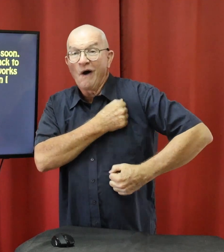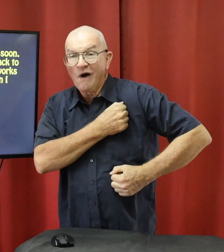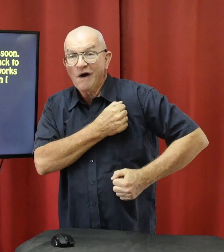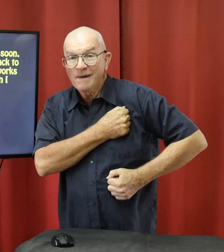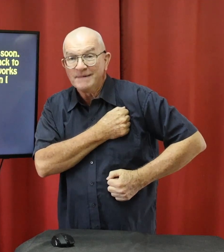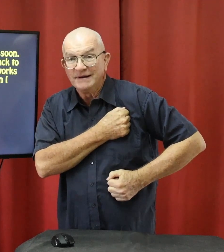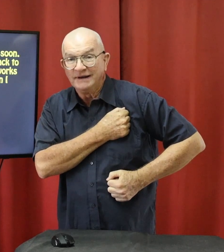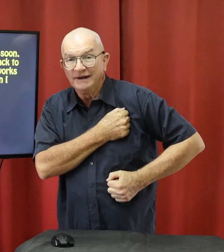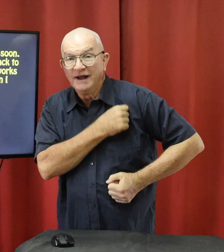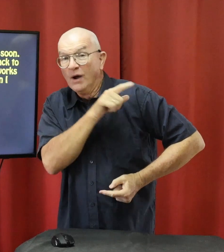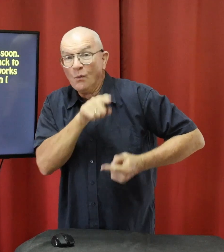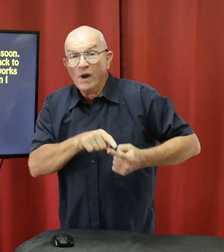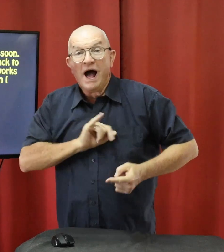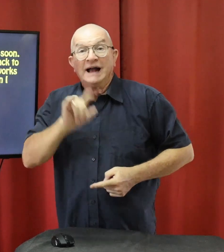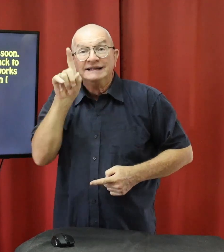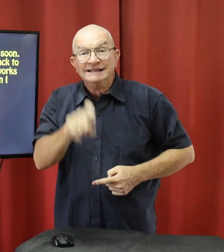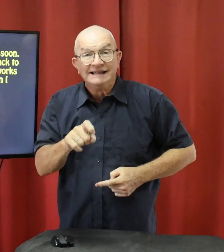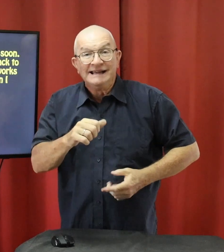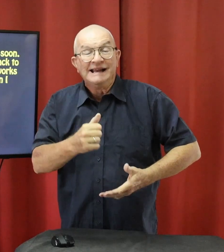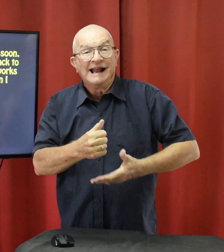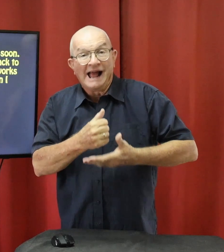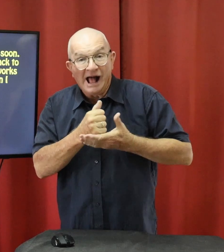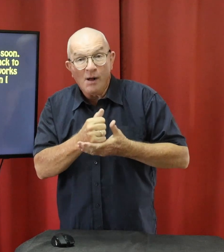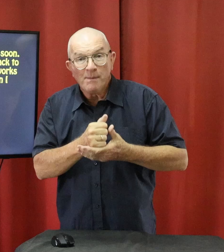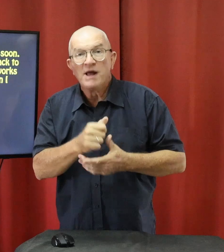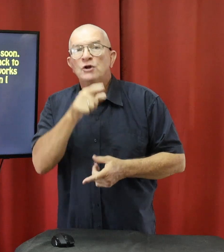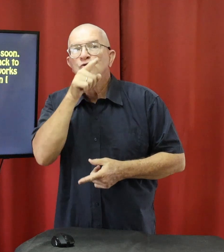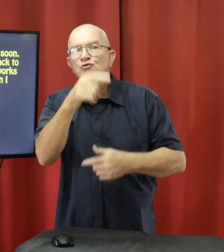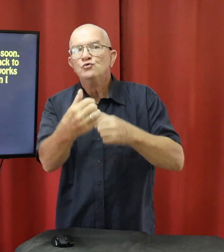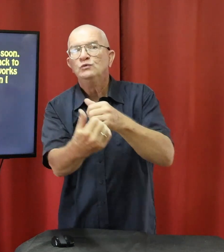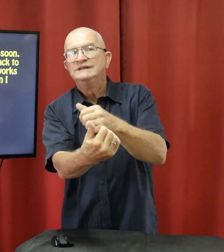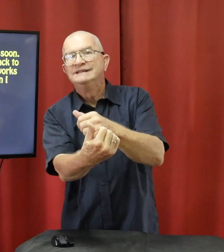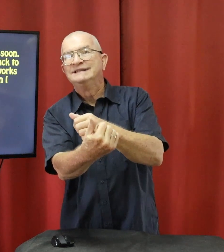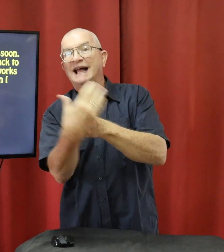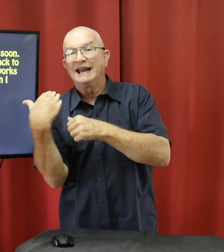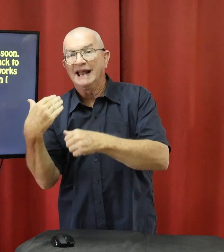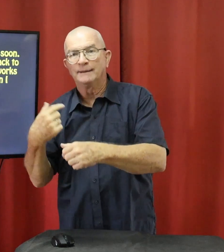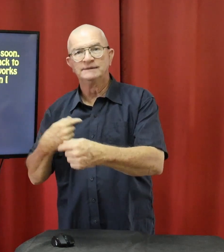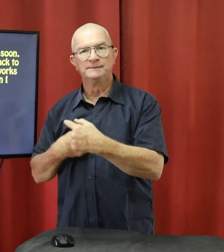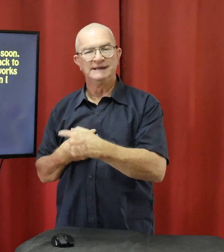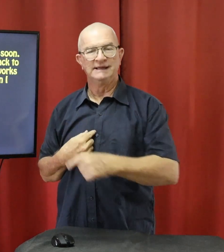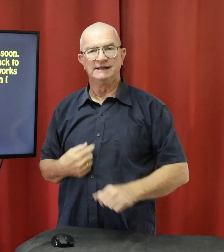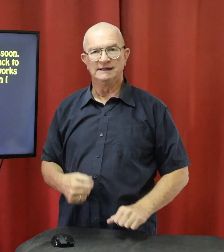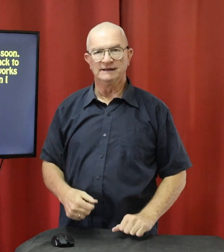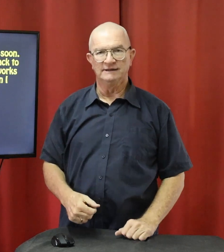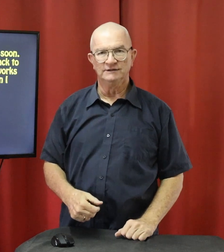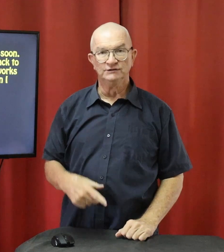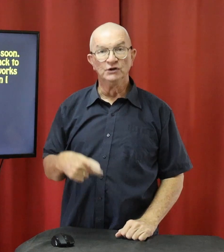army. When I need help, you sent him to me."